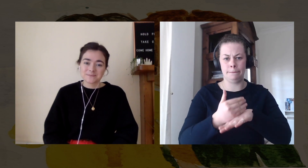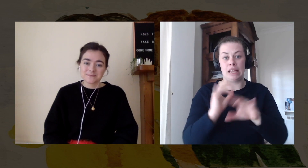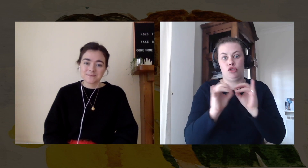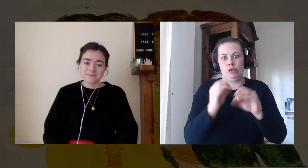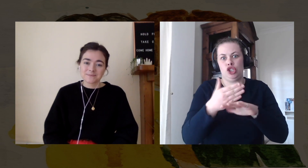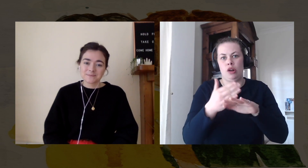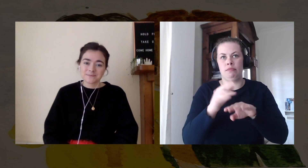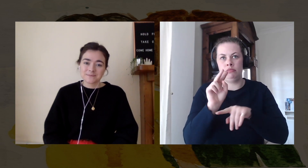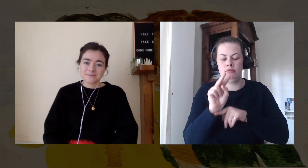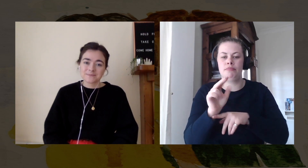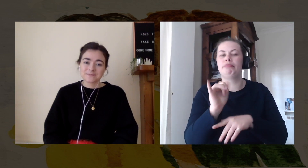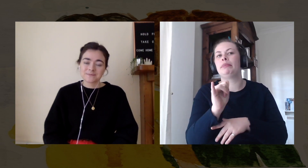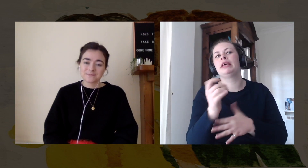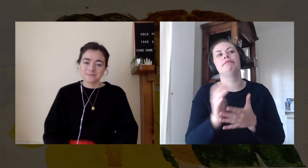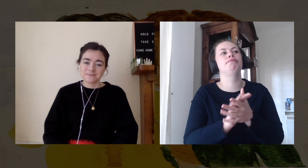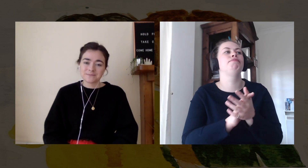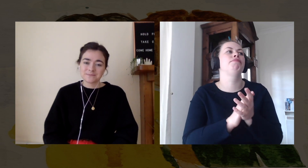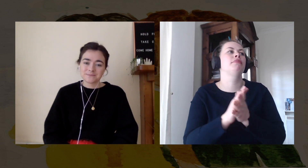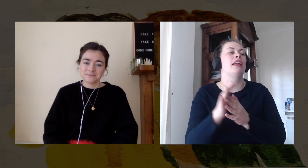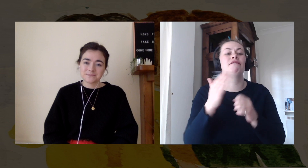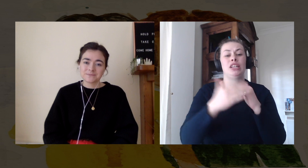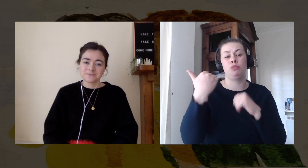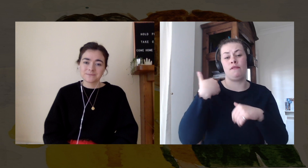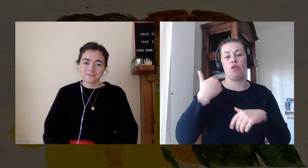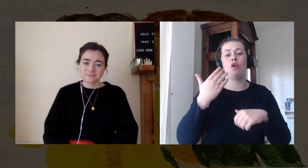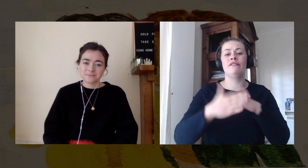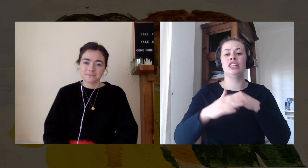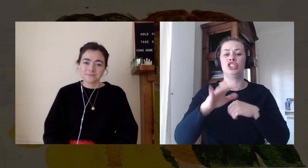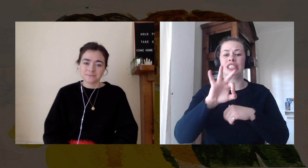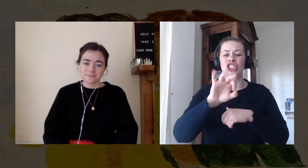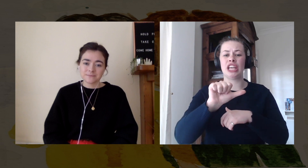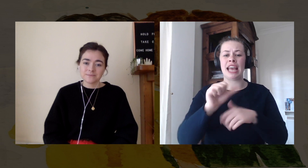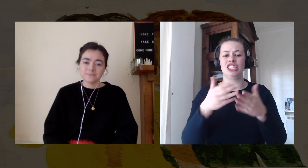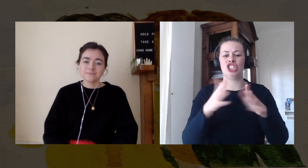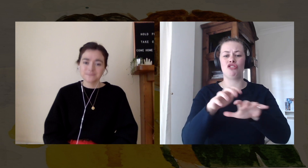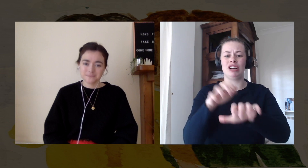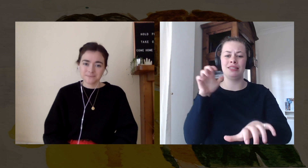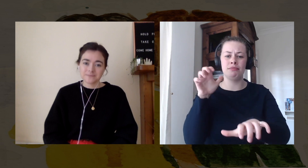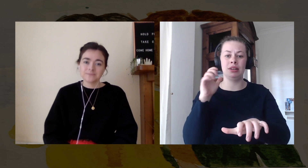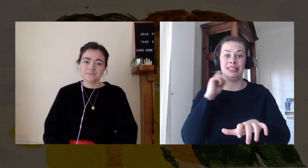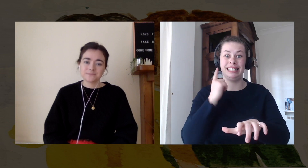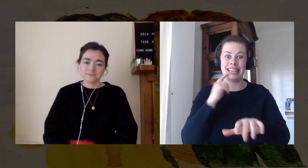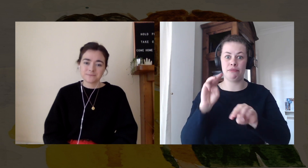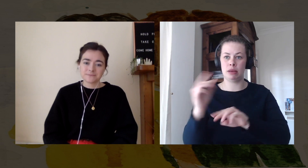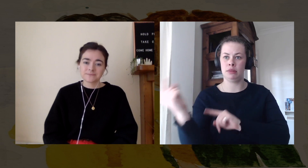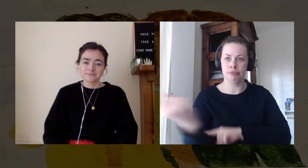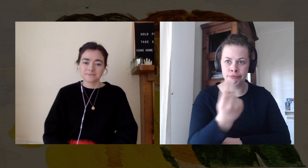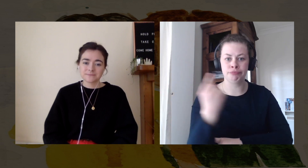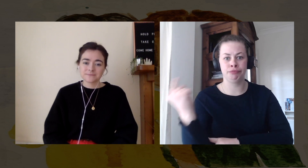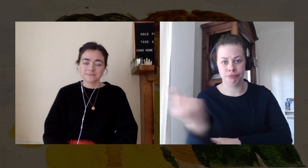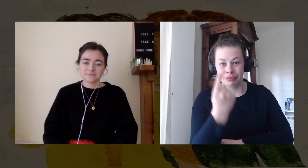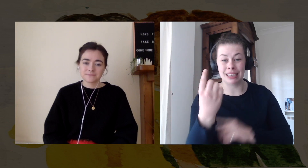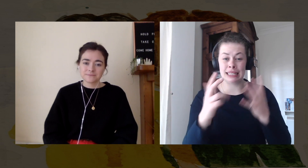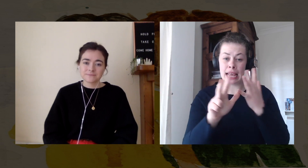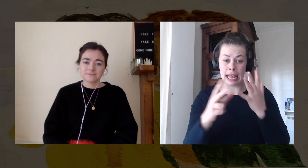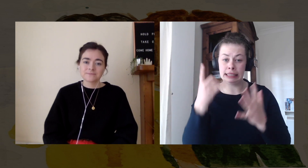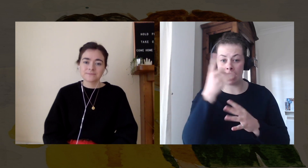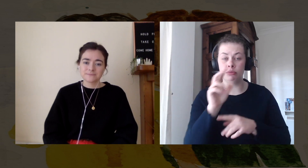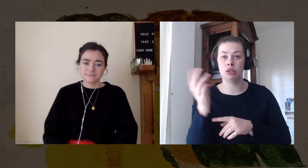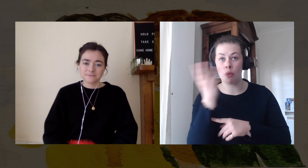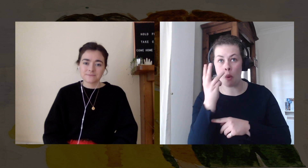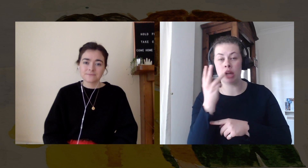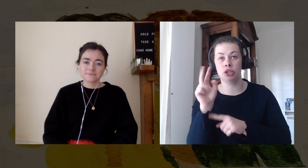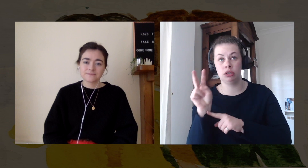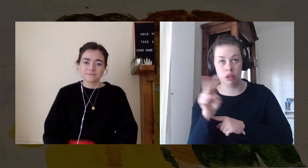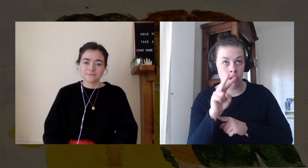like general assemblies where it's only deaf people. And it's 8 hours of watching signs. And like, if you're doing it passively, that's one